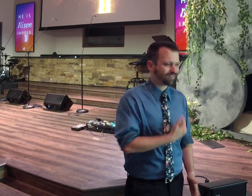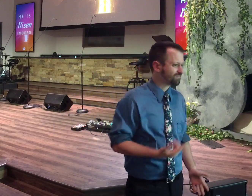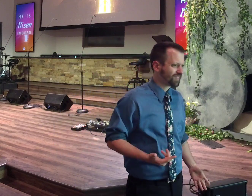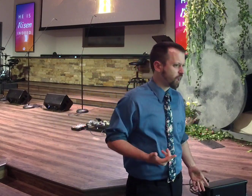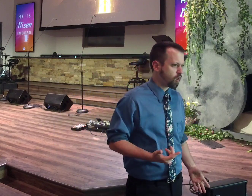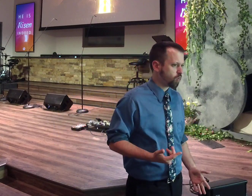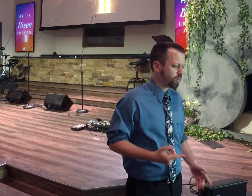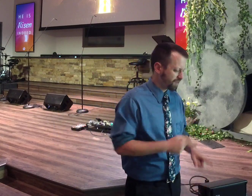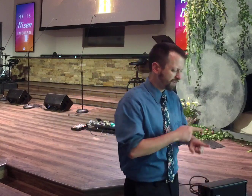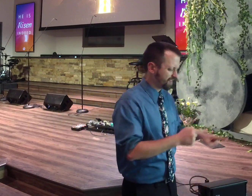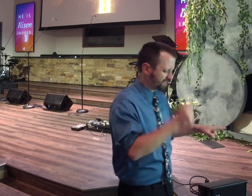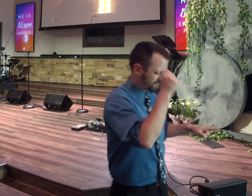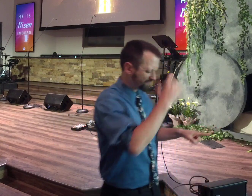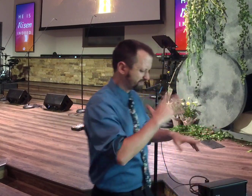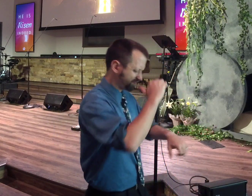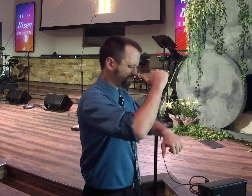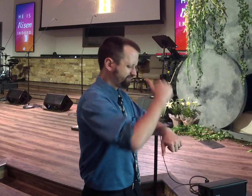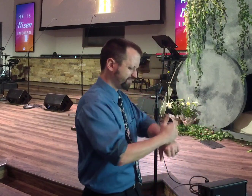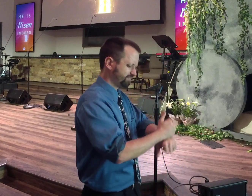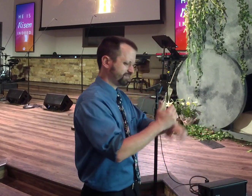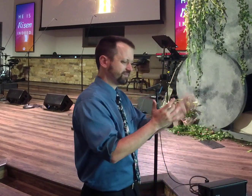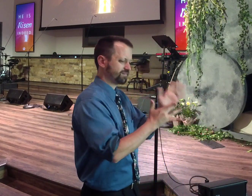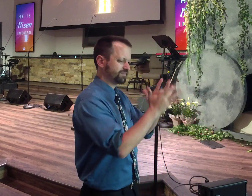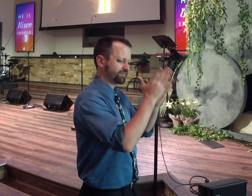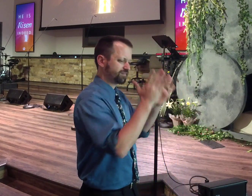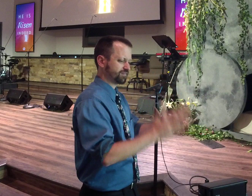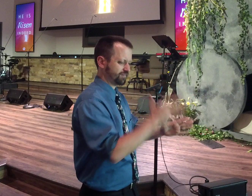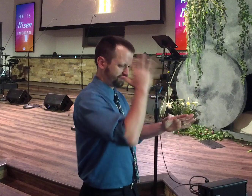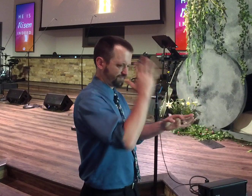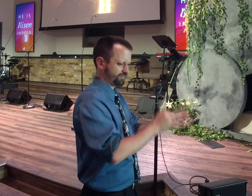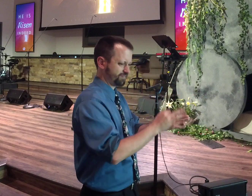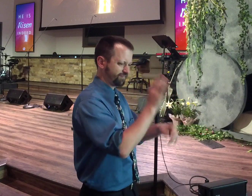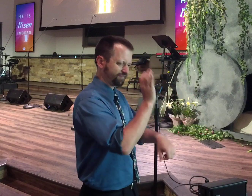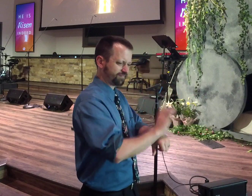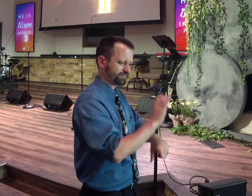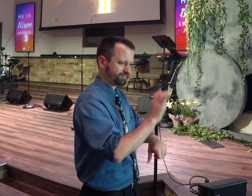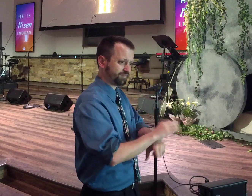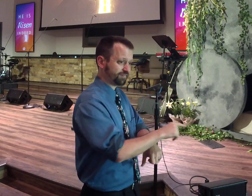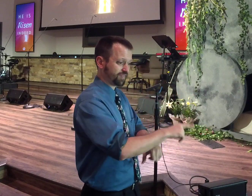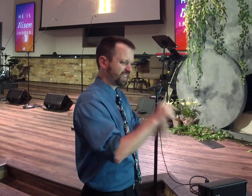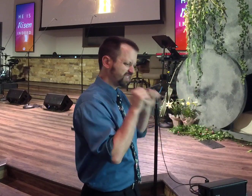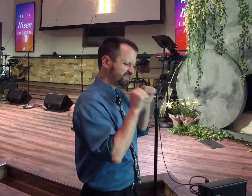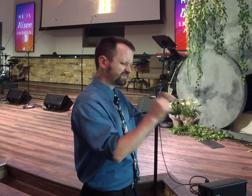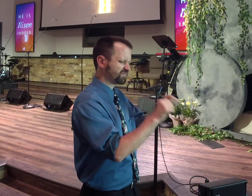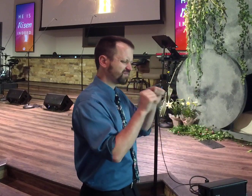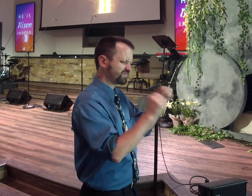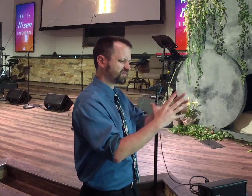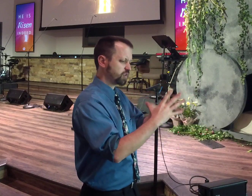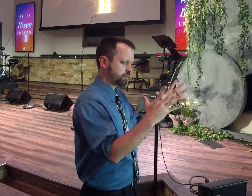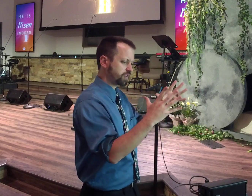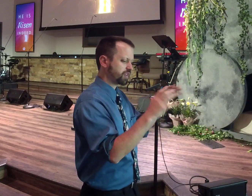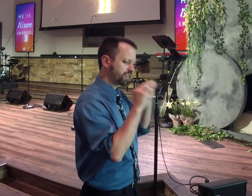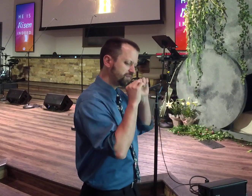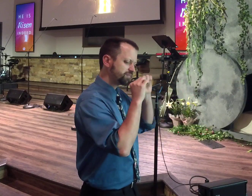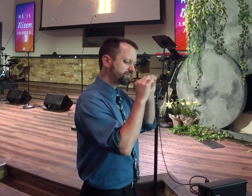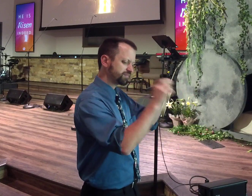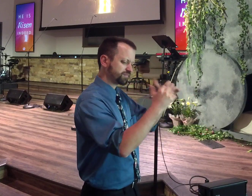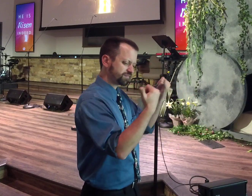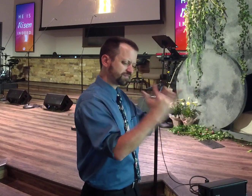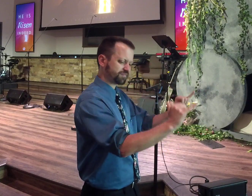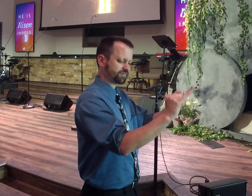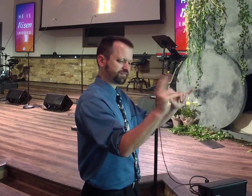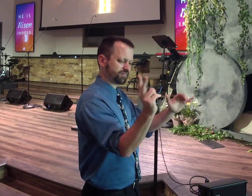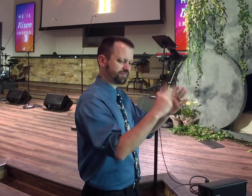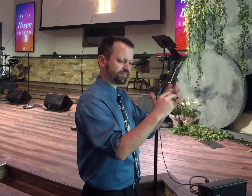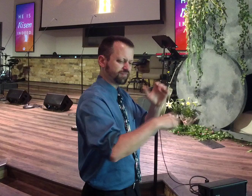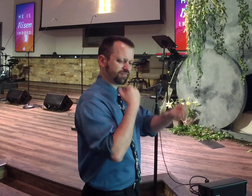were establishing the faith of Christianity and went through so much in order for it to continue on and on to us 2,000 years